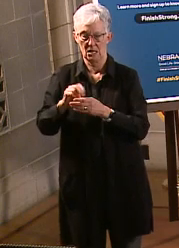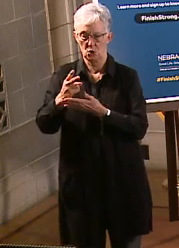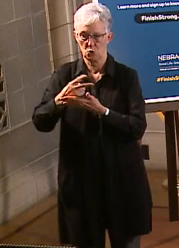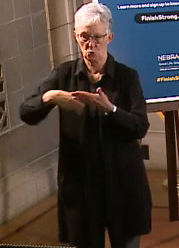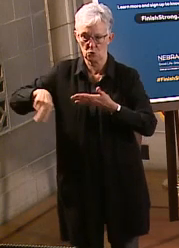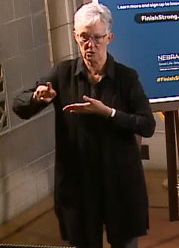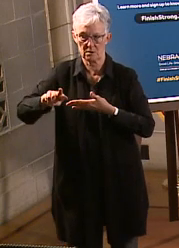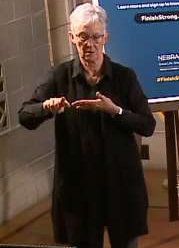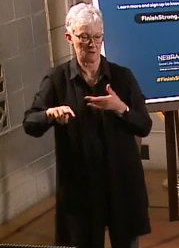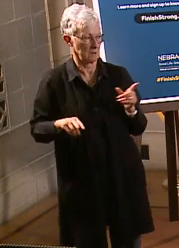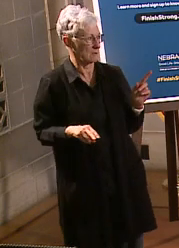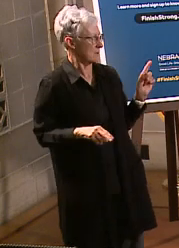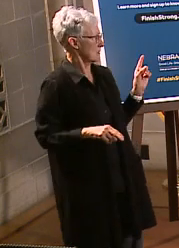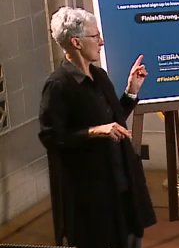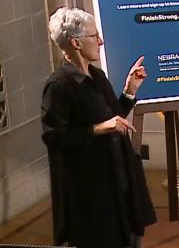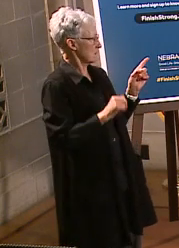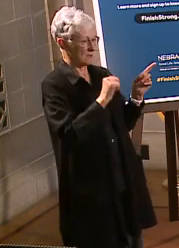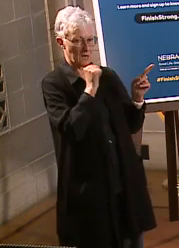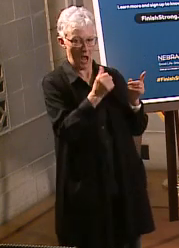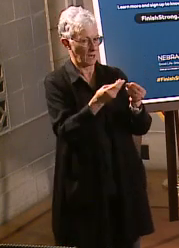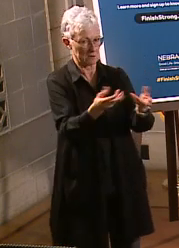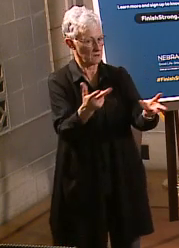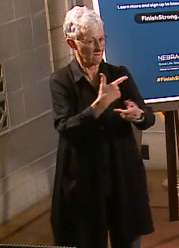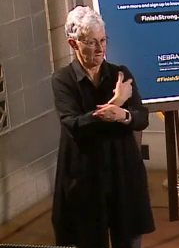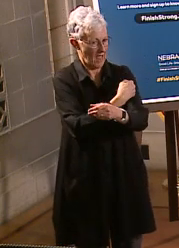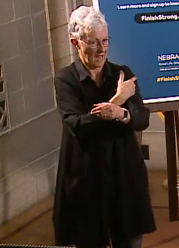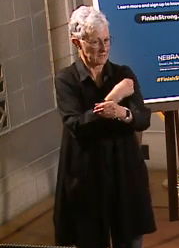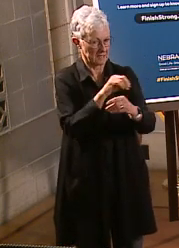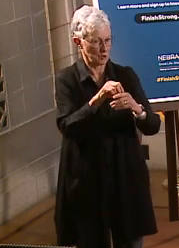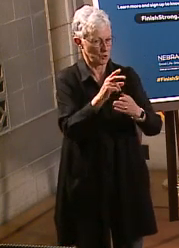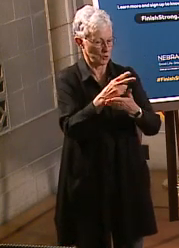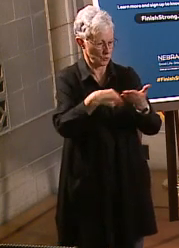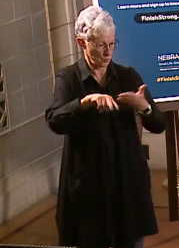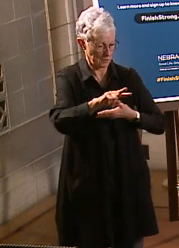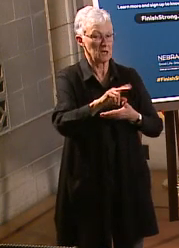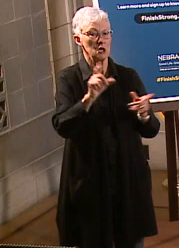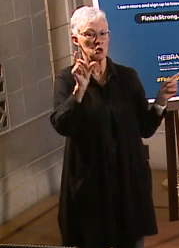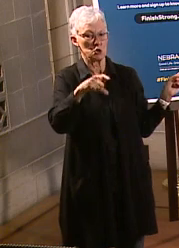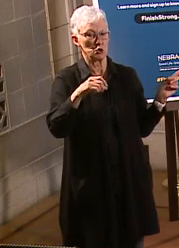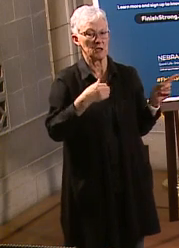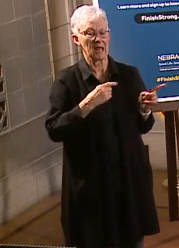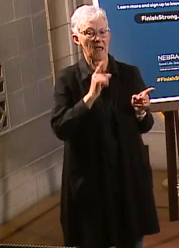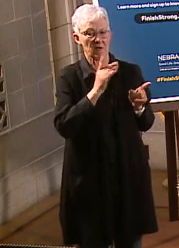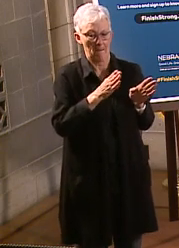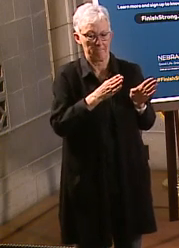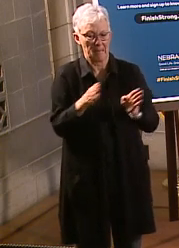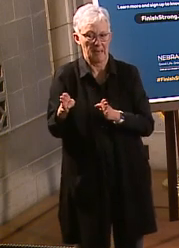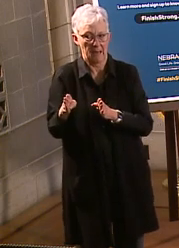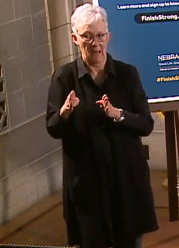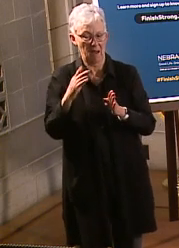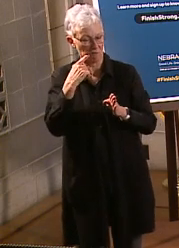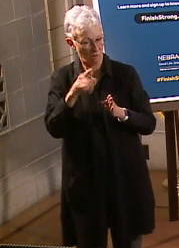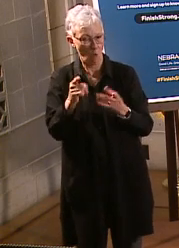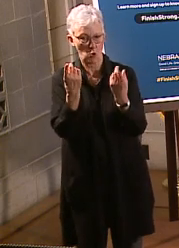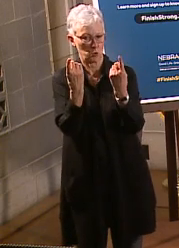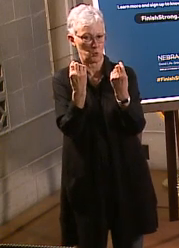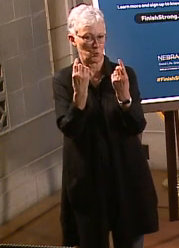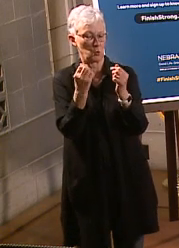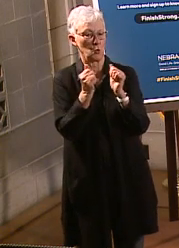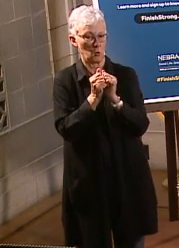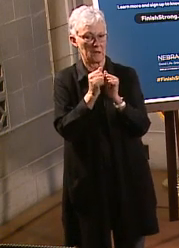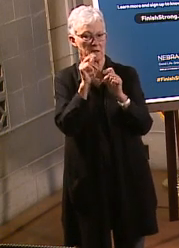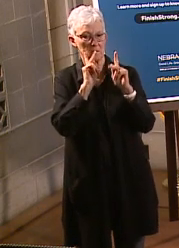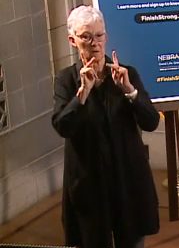Dr. Yeah, Antone. we should have a plan in place for how to deal with patients under age 65